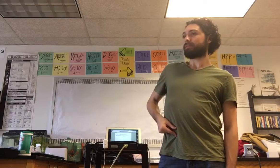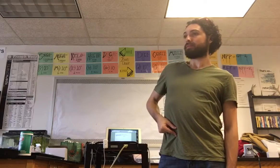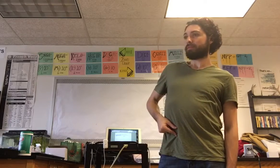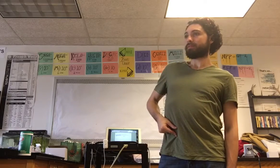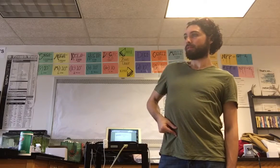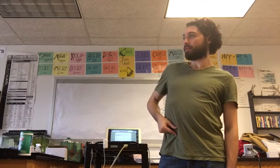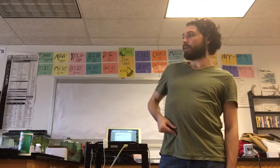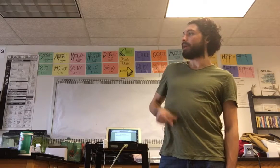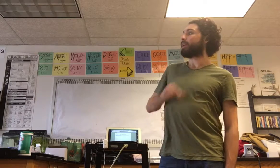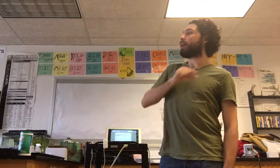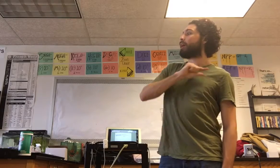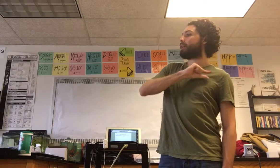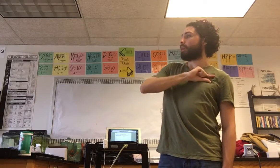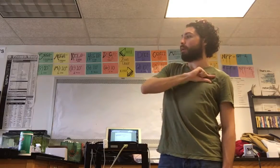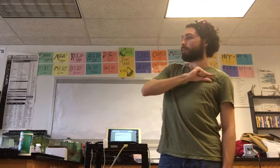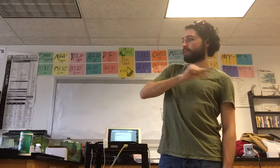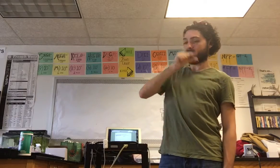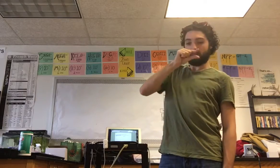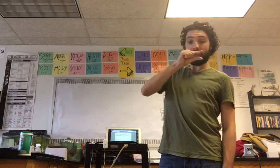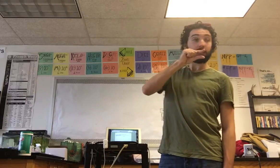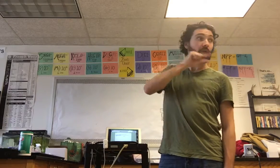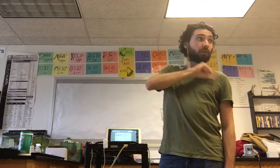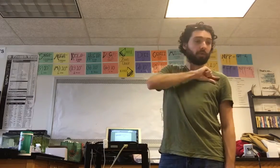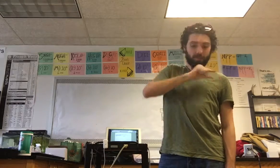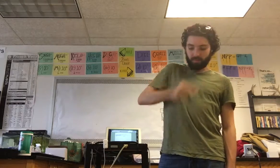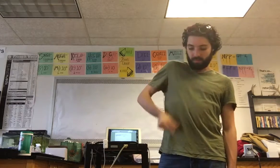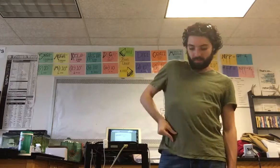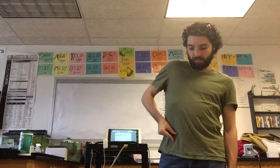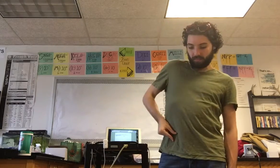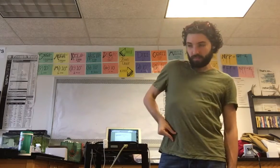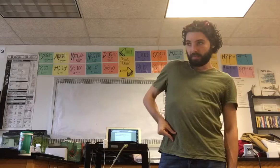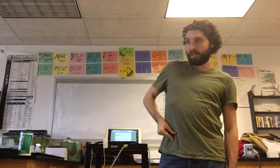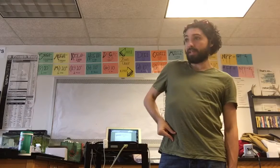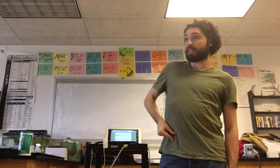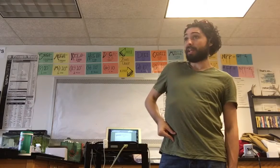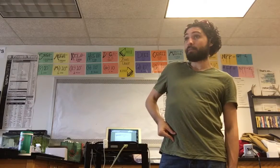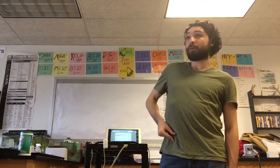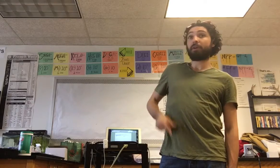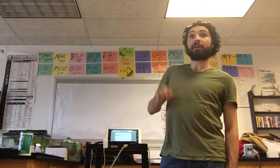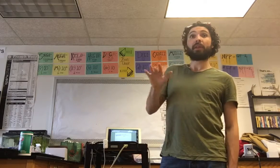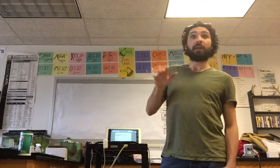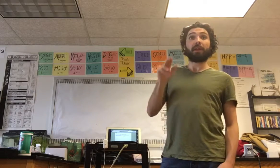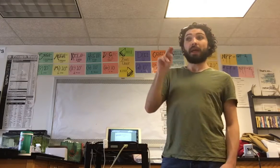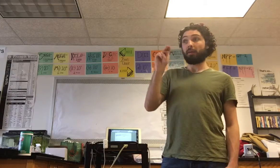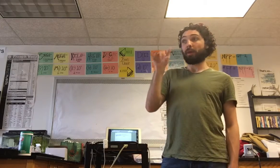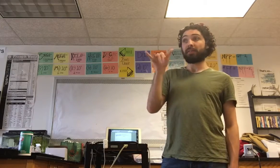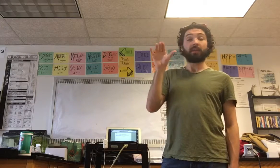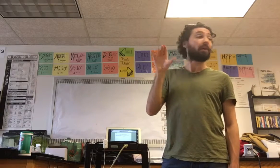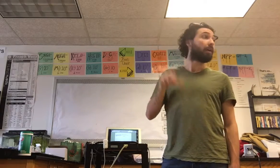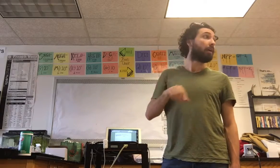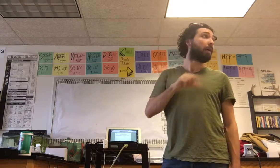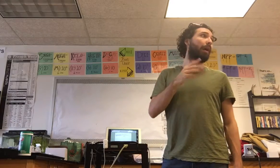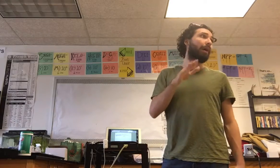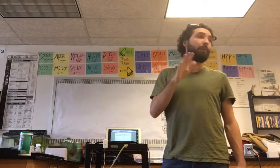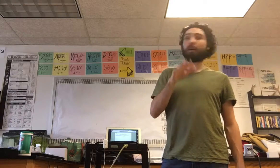what is that? Queens. It represents, it's the letter Q, and it's a neighborhood in NYC. Are you a